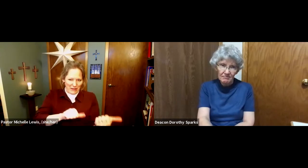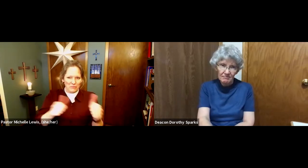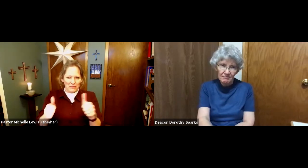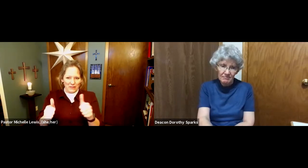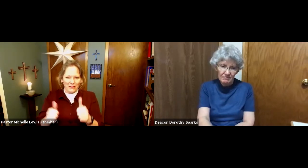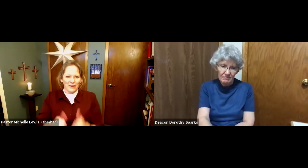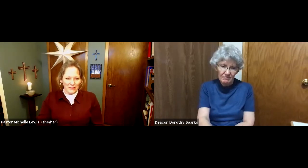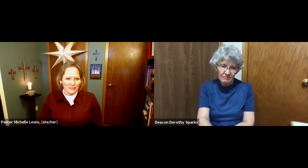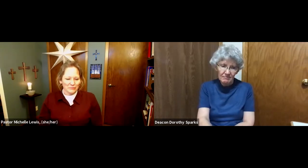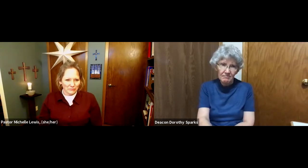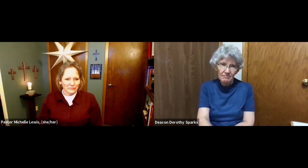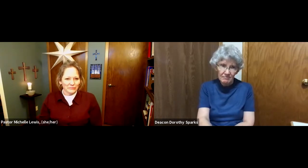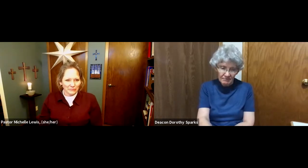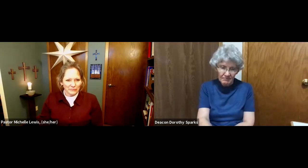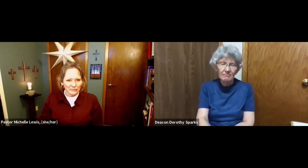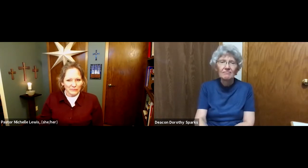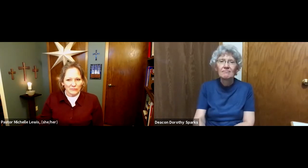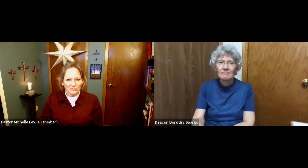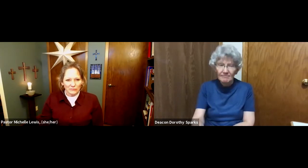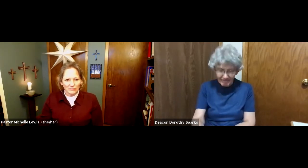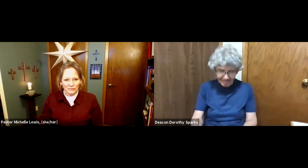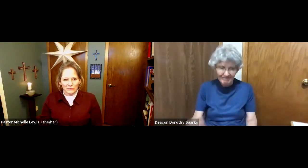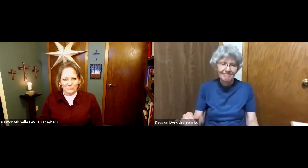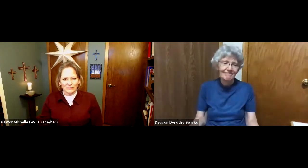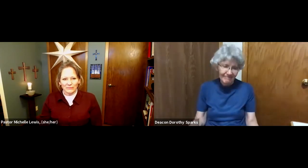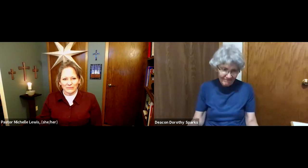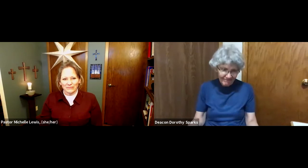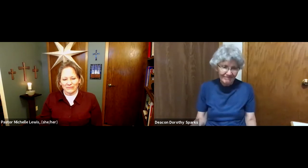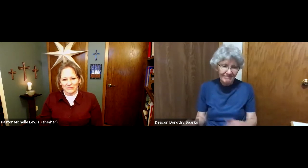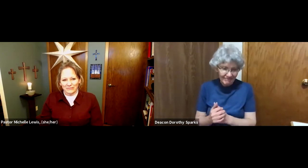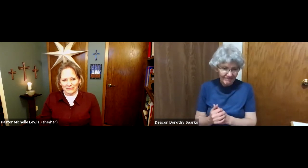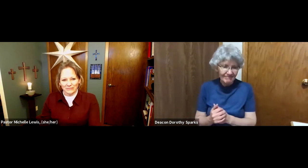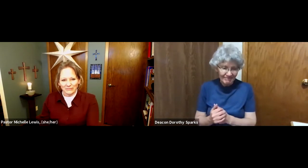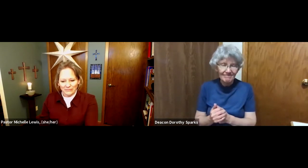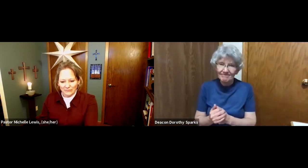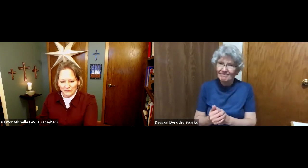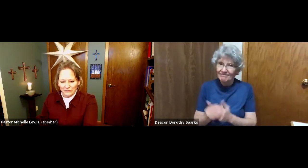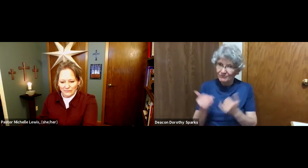Jesus' baptism. That's what the water represents.